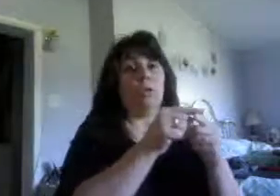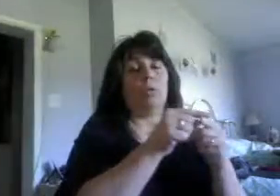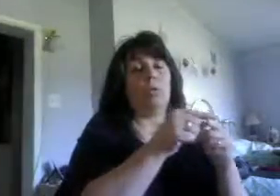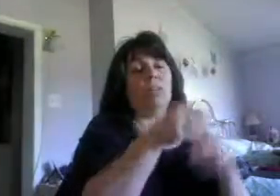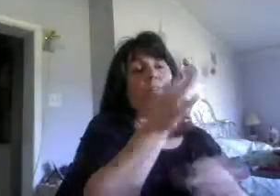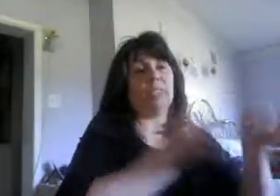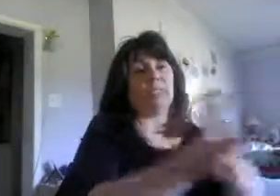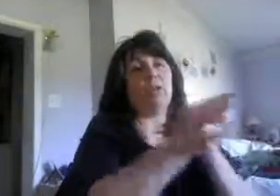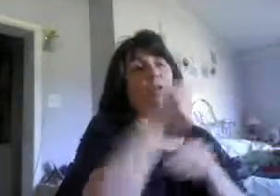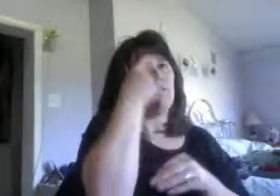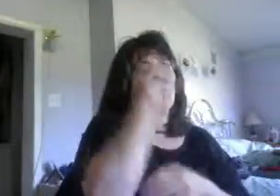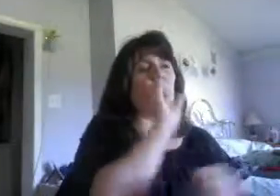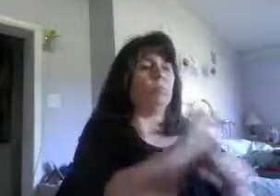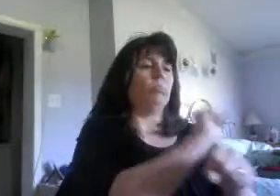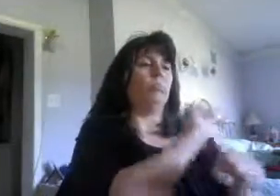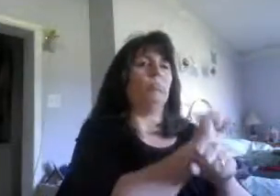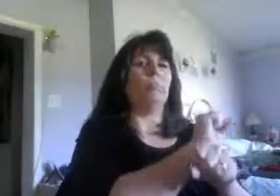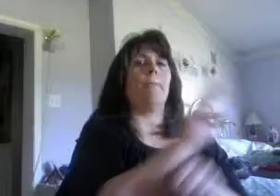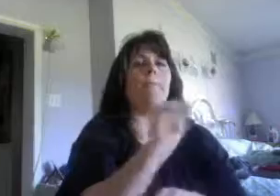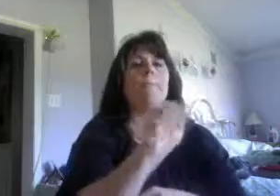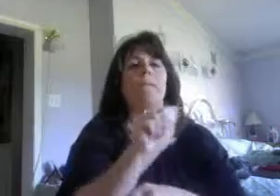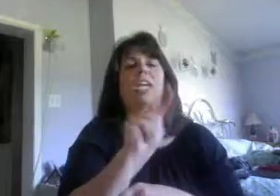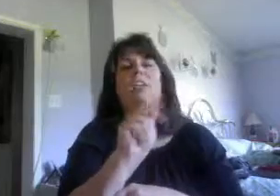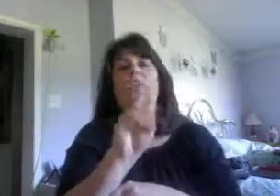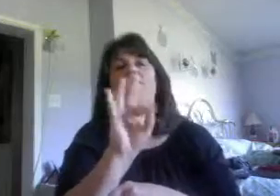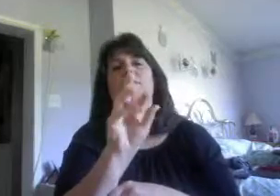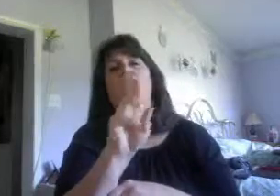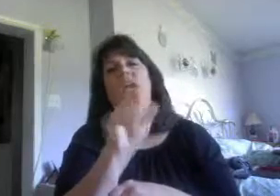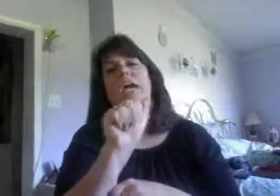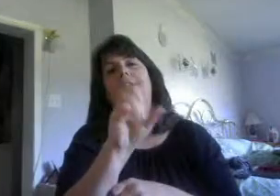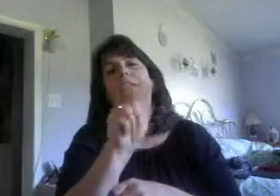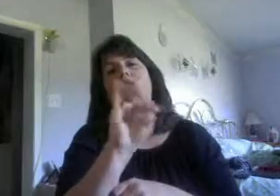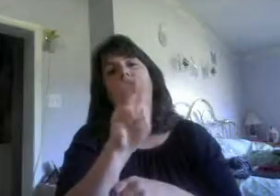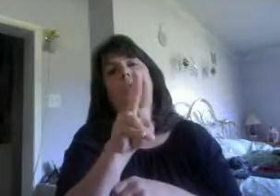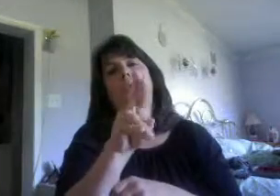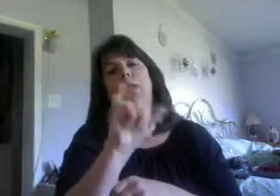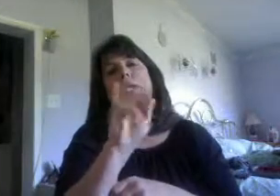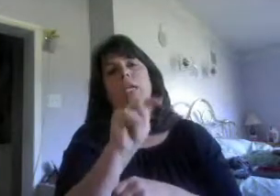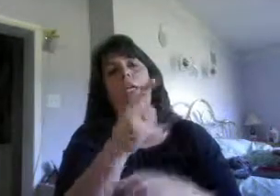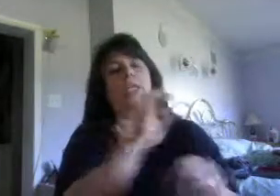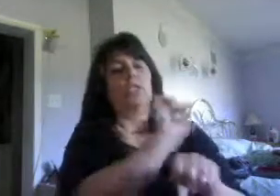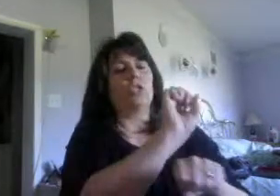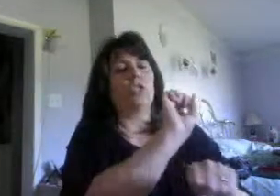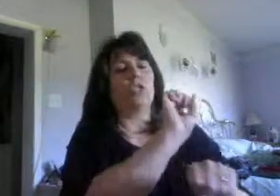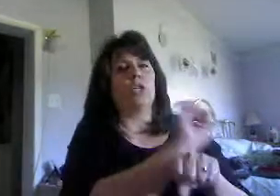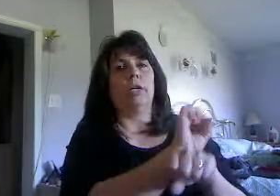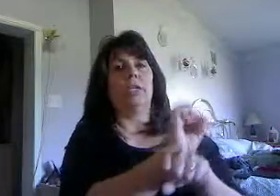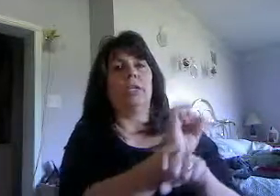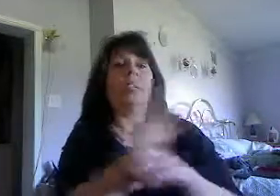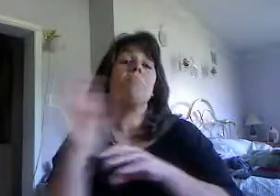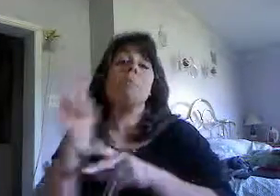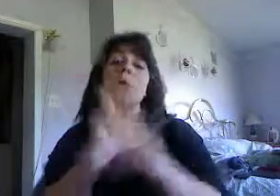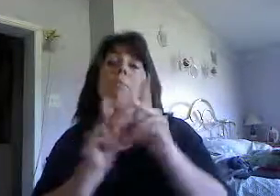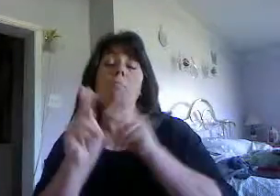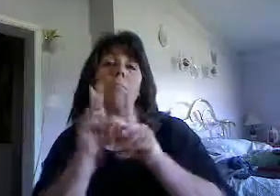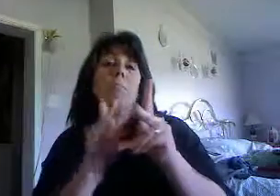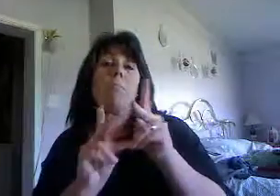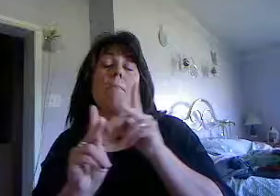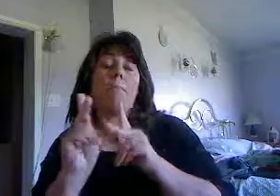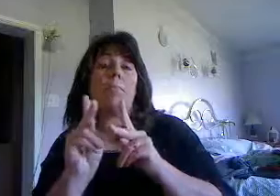middle-class population began to decentralize out of the central cities before World War II, the flood of movement didn't occur